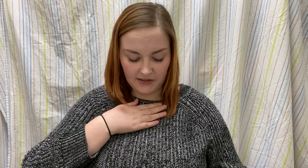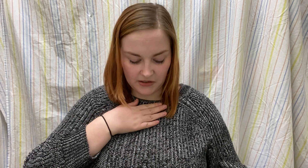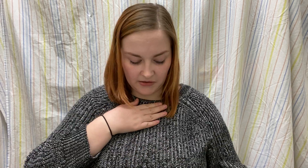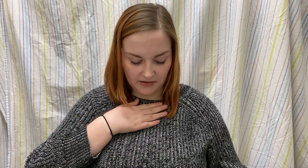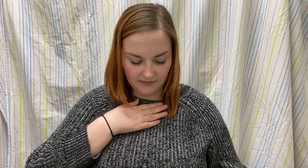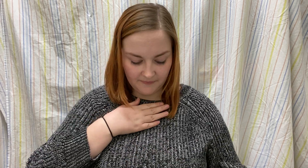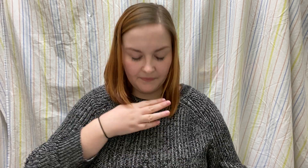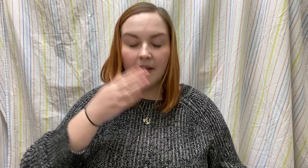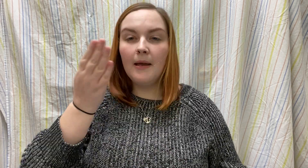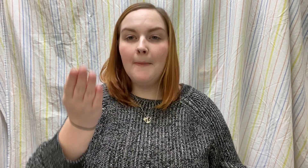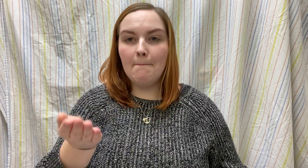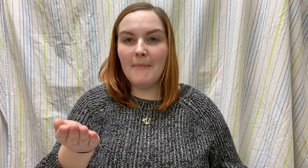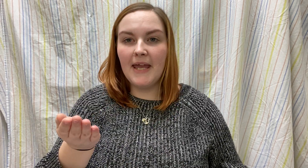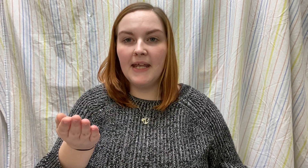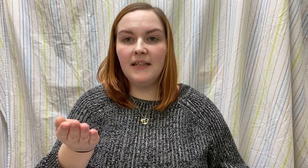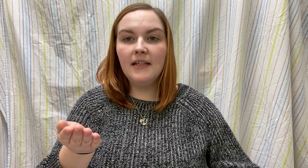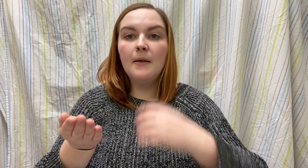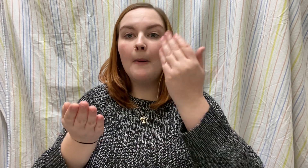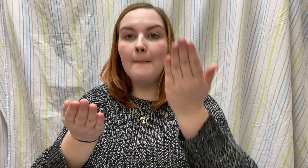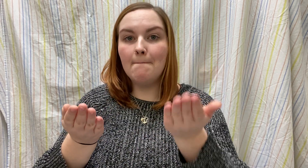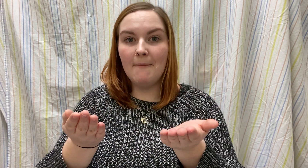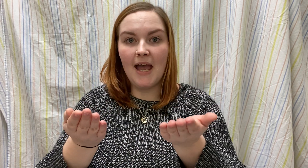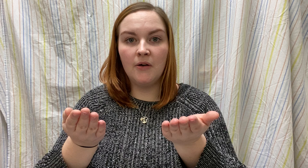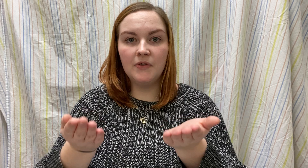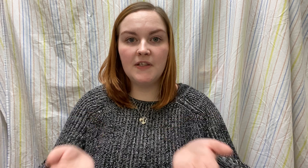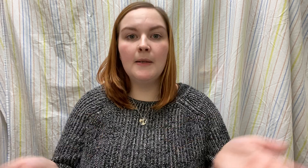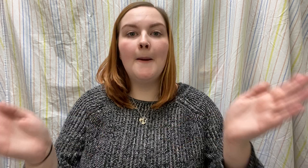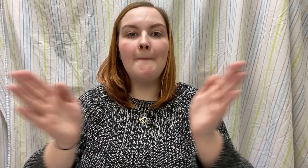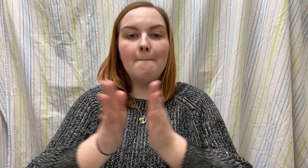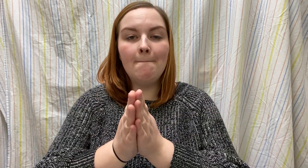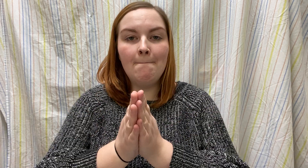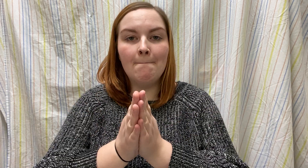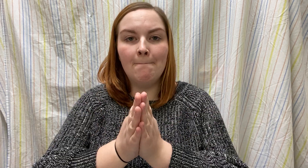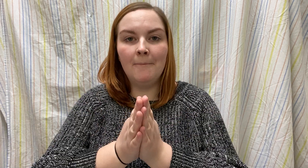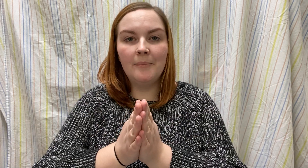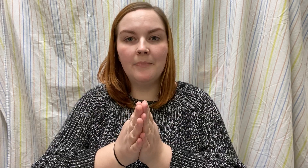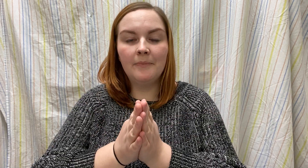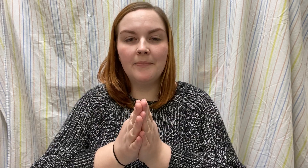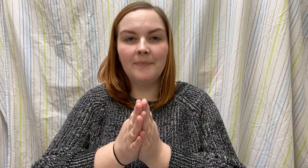turn. Men, mouse, boom.